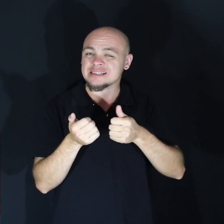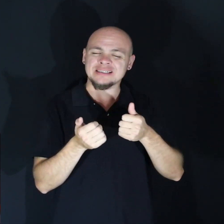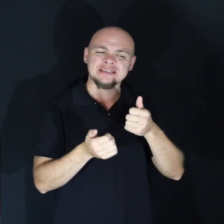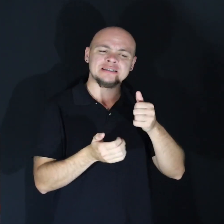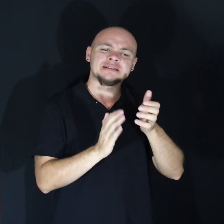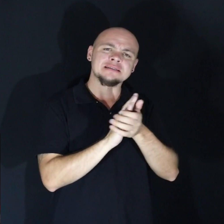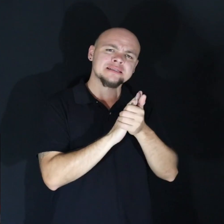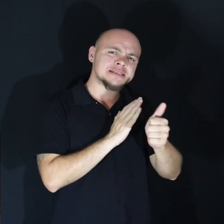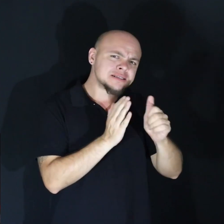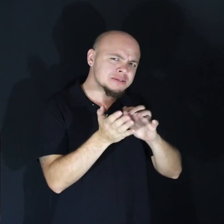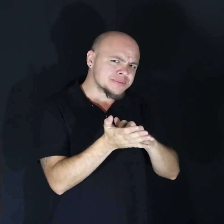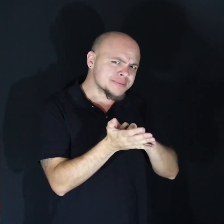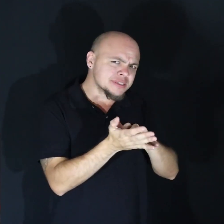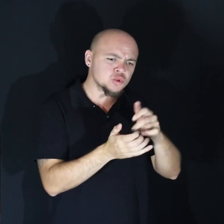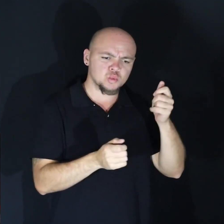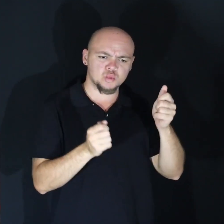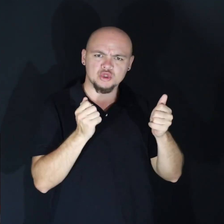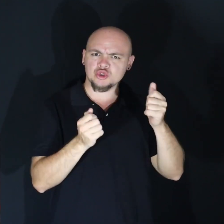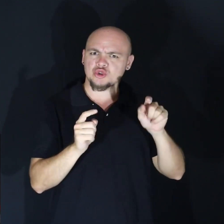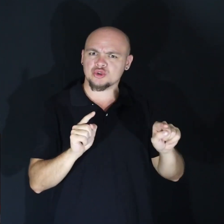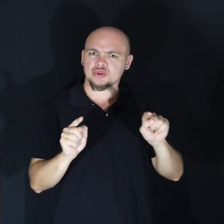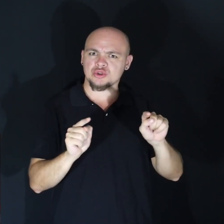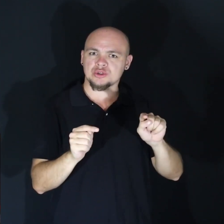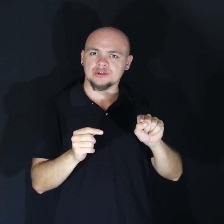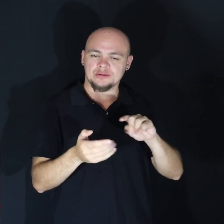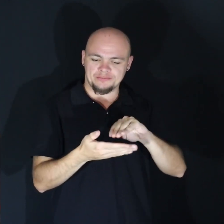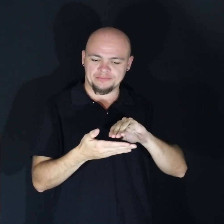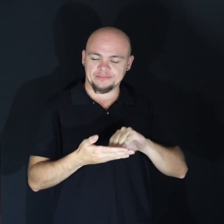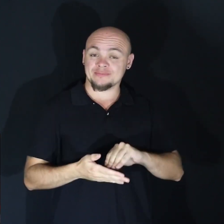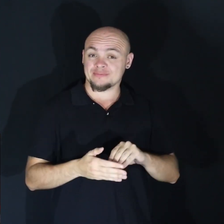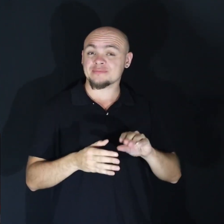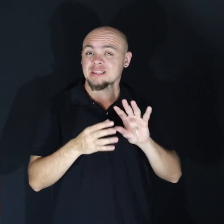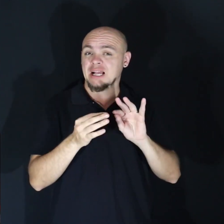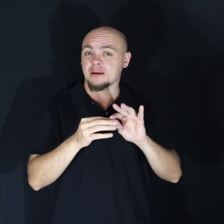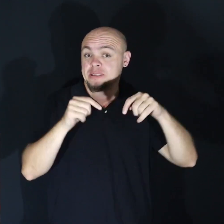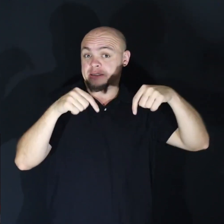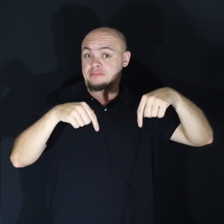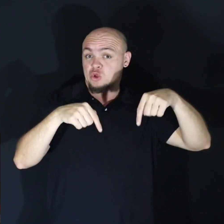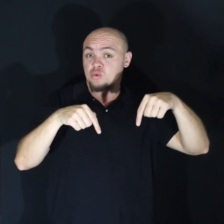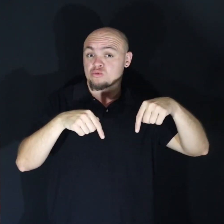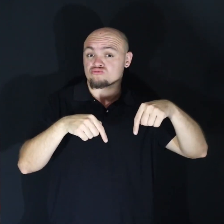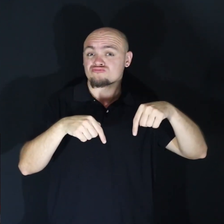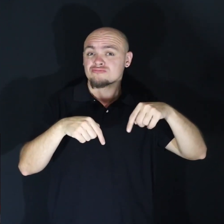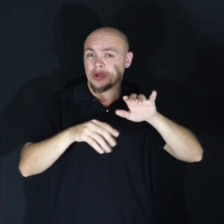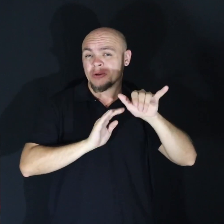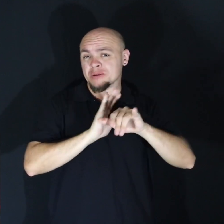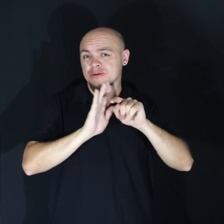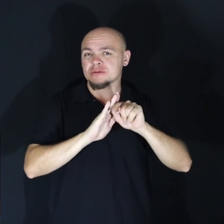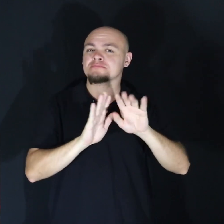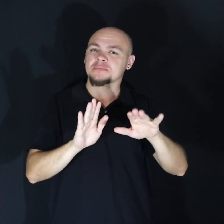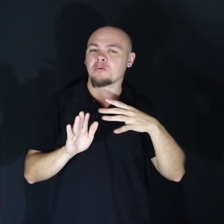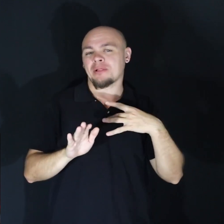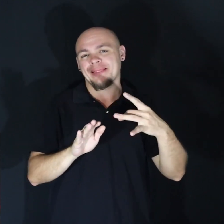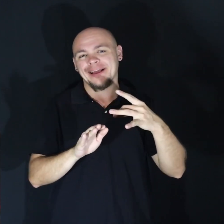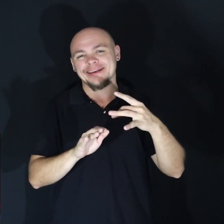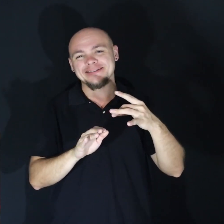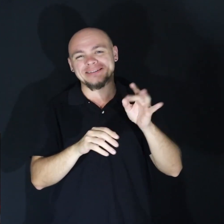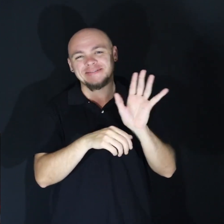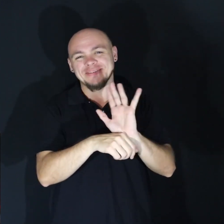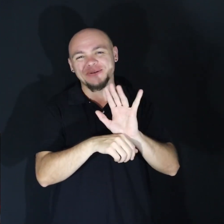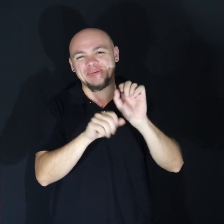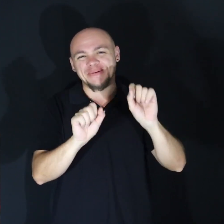on. Write them down and put the comments down below, because this will be on YouTube, so you can put the comments down below. And by the way, you can like this video too.